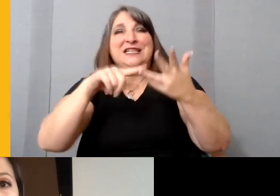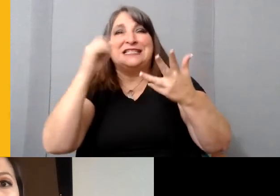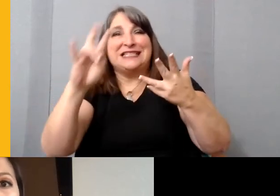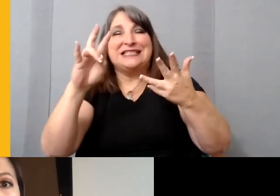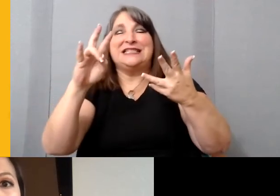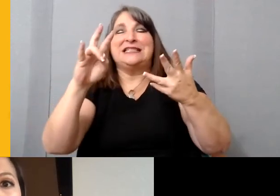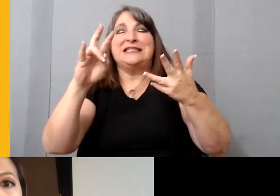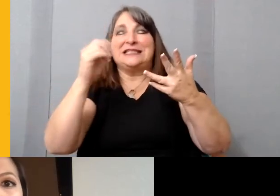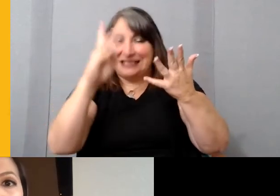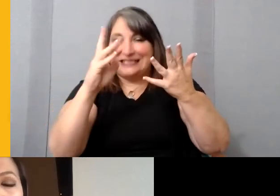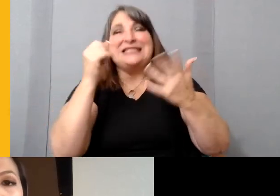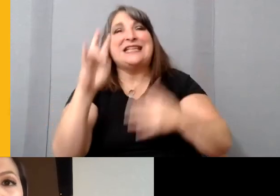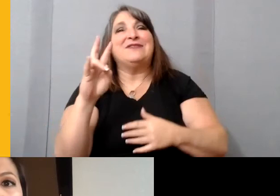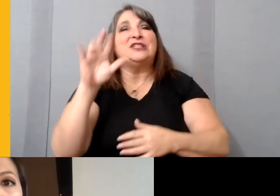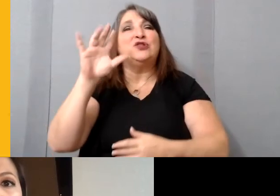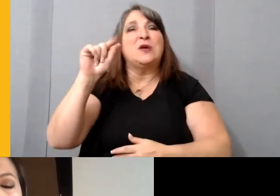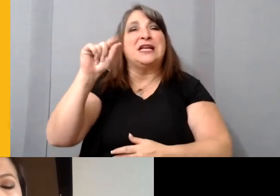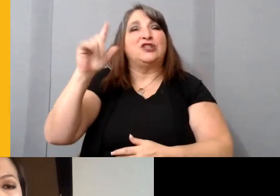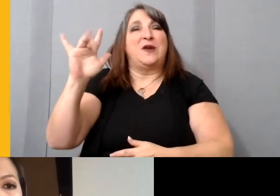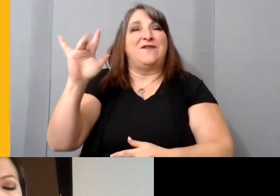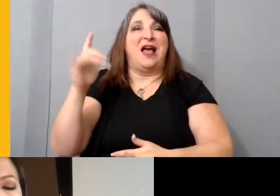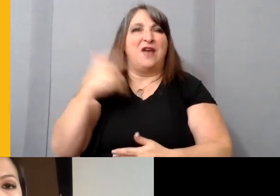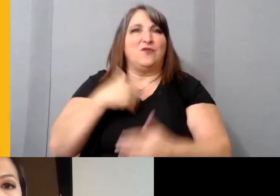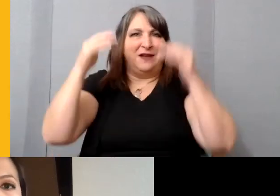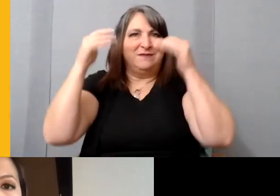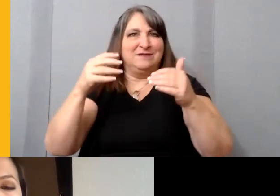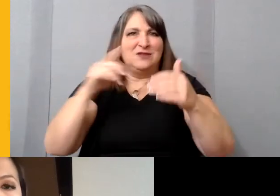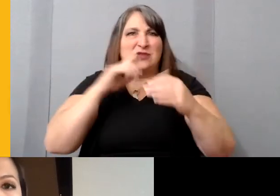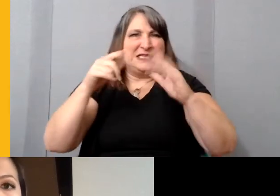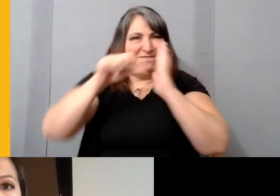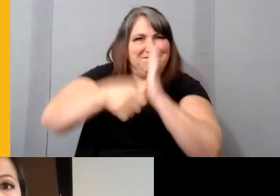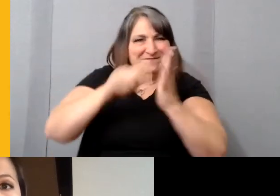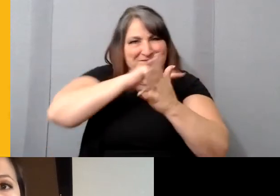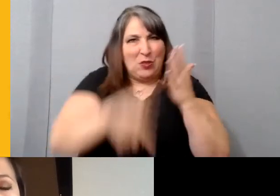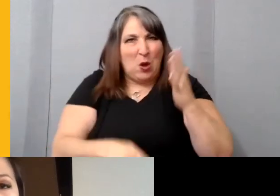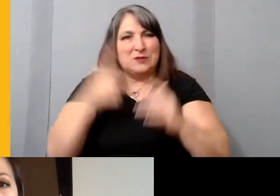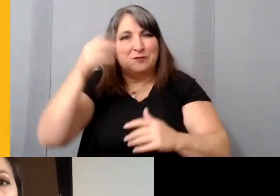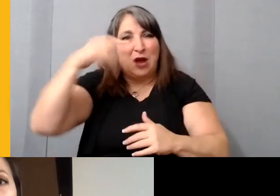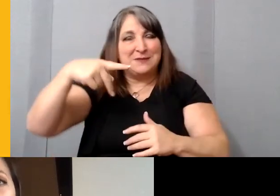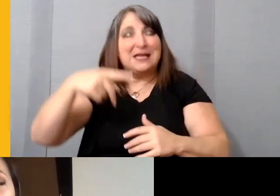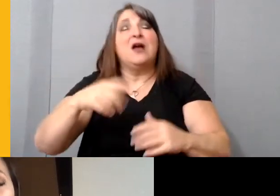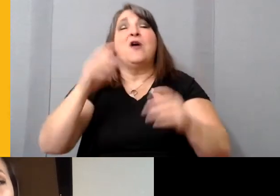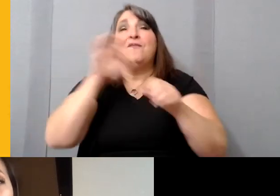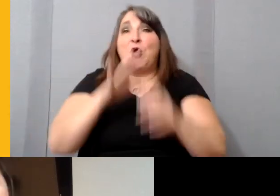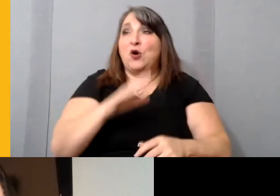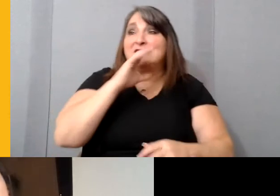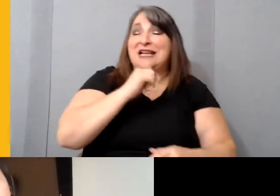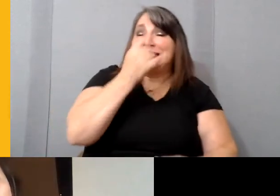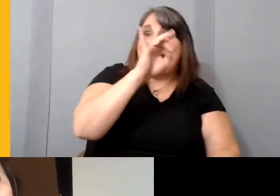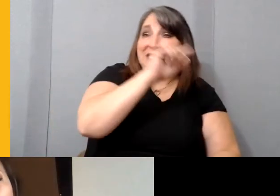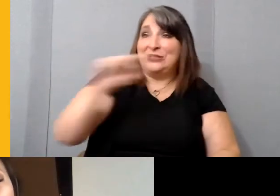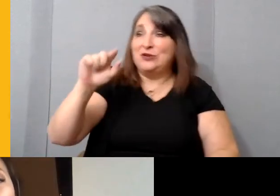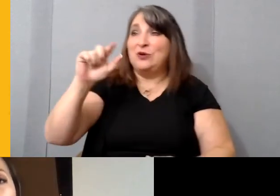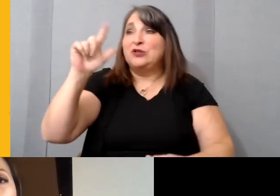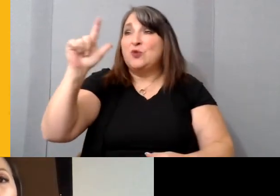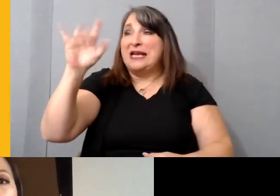and 25. So we targeted the following voters that were ages from 18 to 38, low propensity voters and first-time voters,